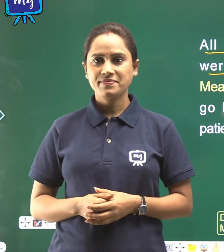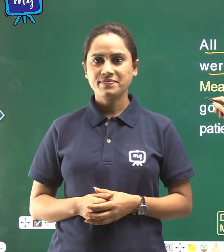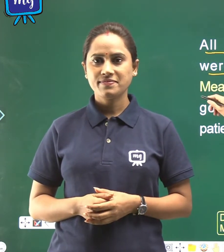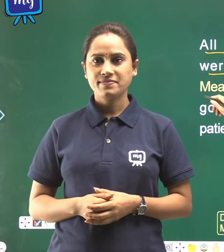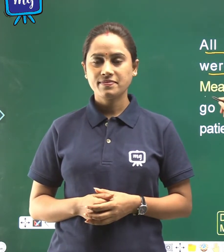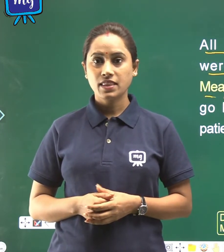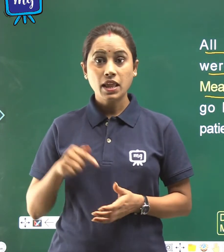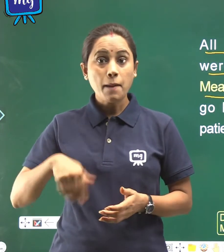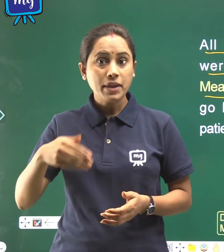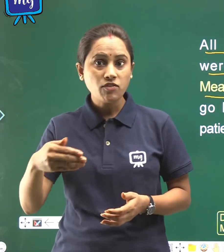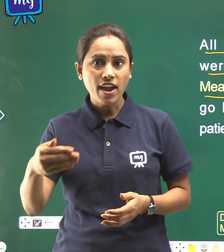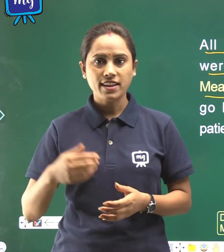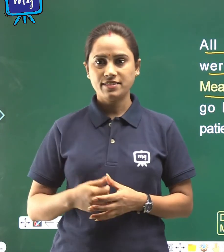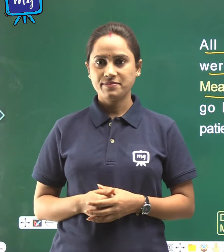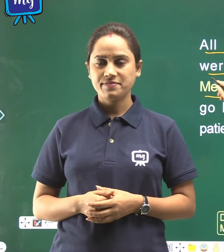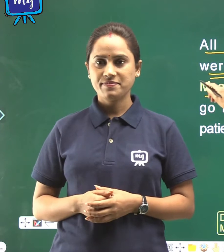Meanwhile,